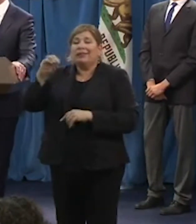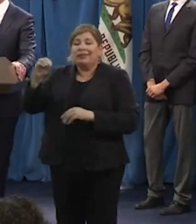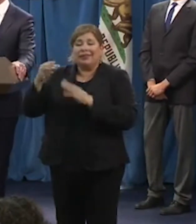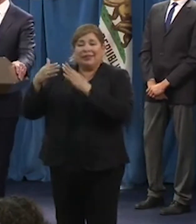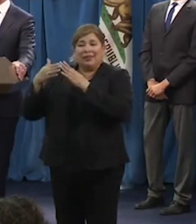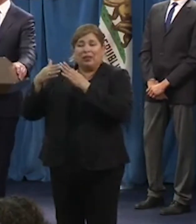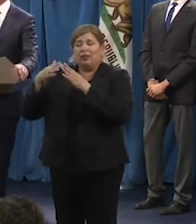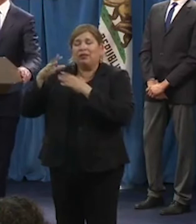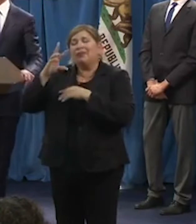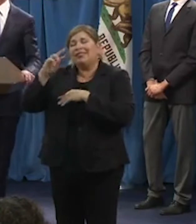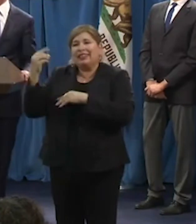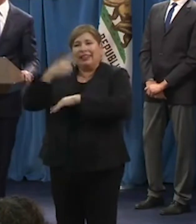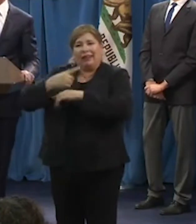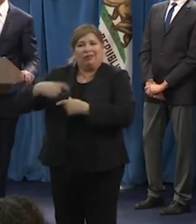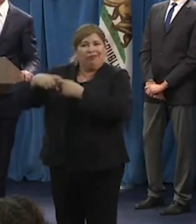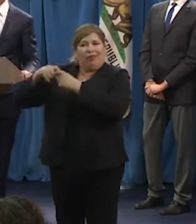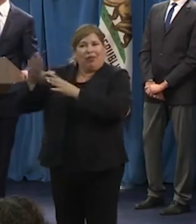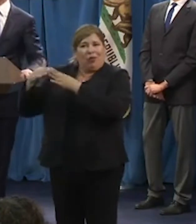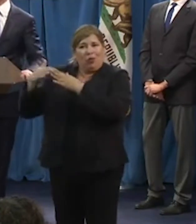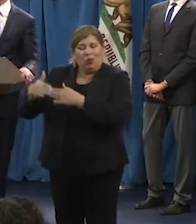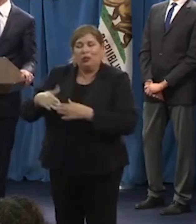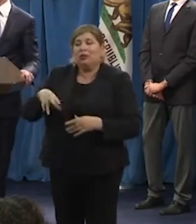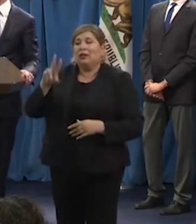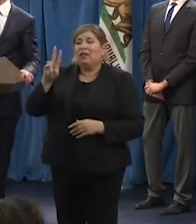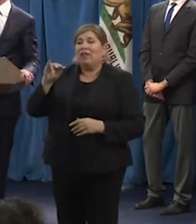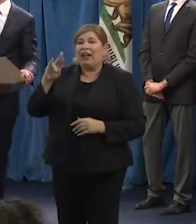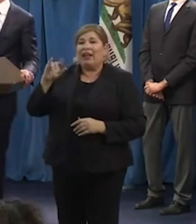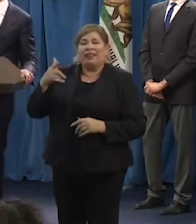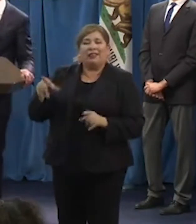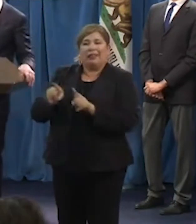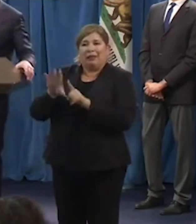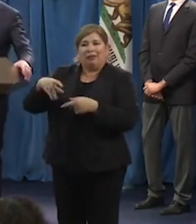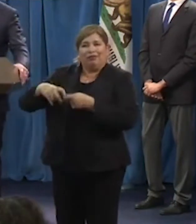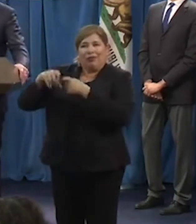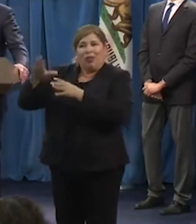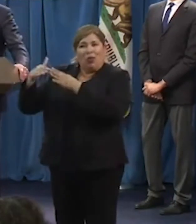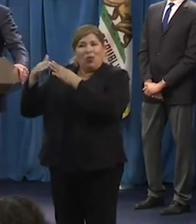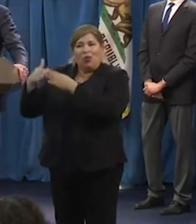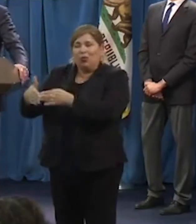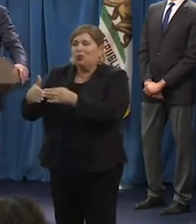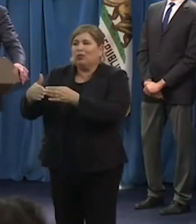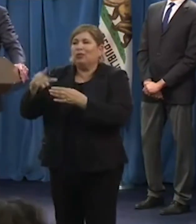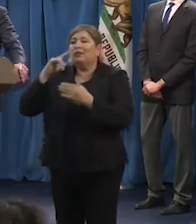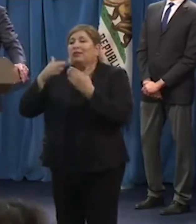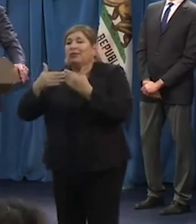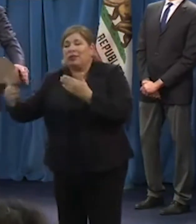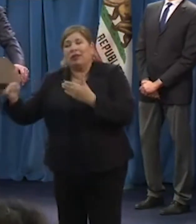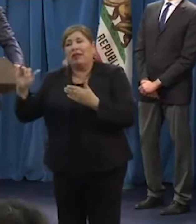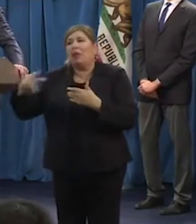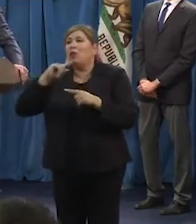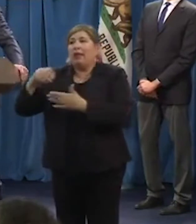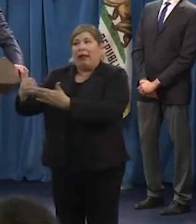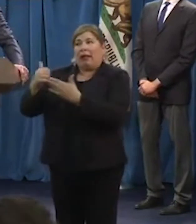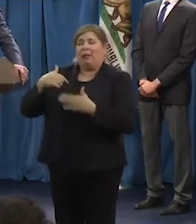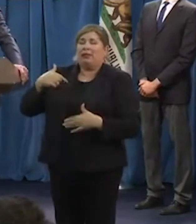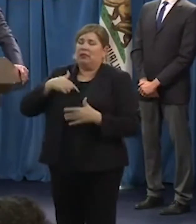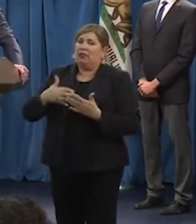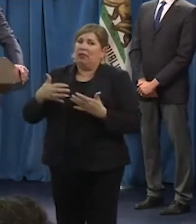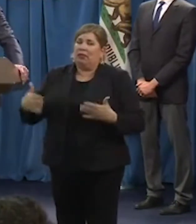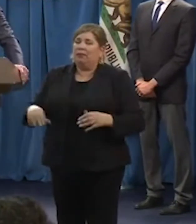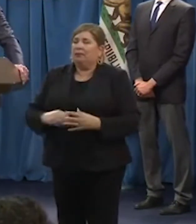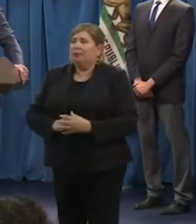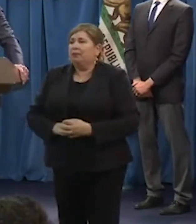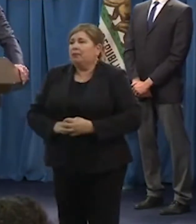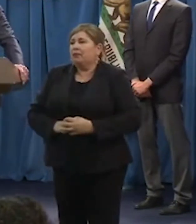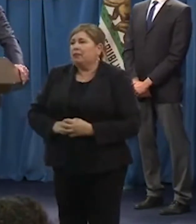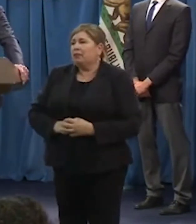To their credit, we hope to hear other announcements similar throughout the rest of the day and the next few days. That's very helpful. And also, do you have, I mean,